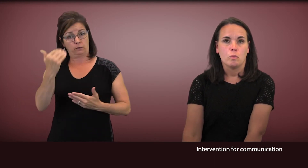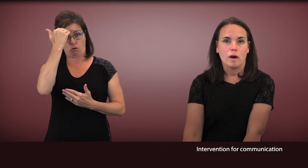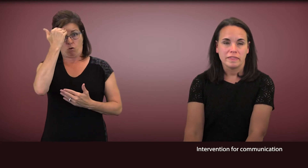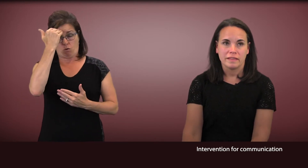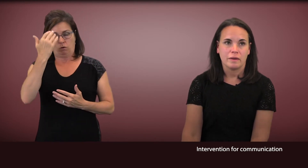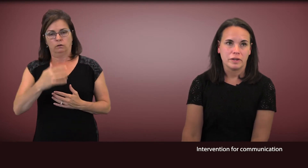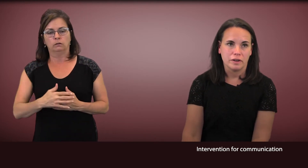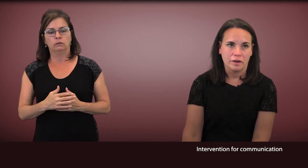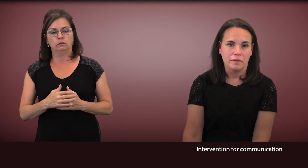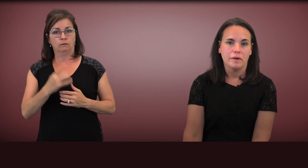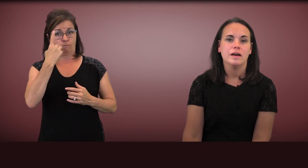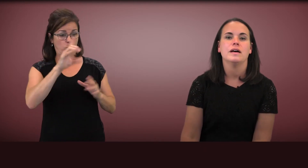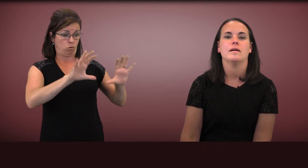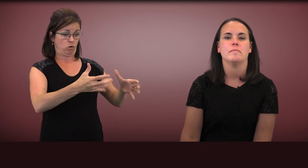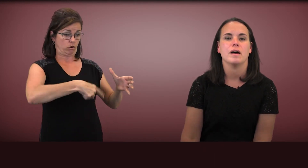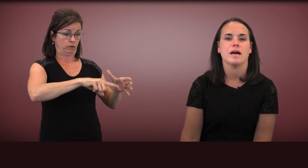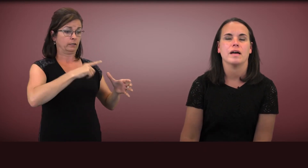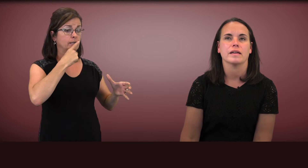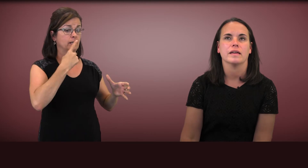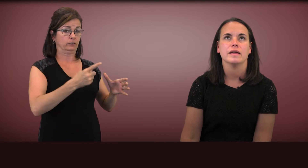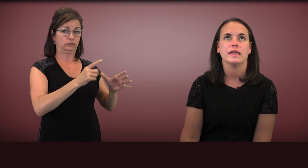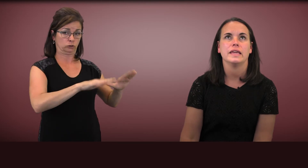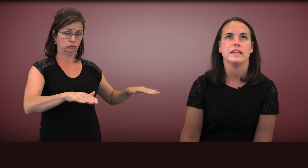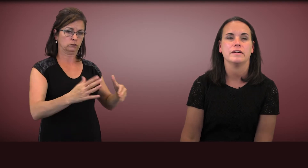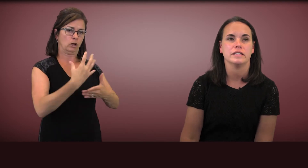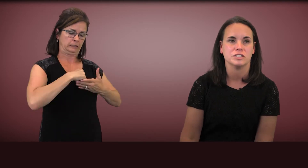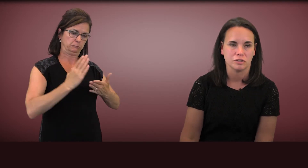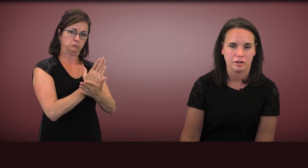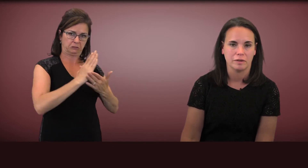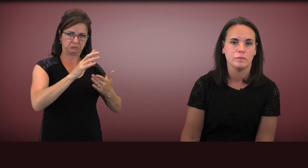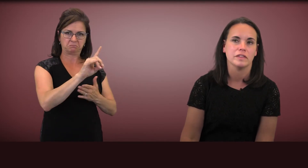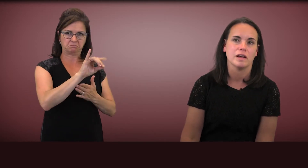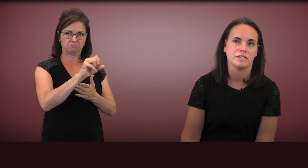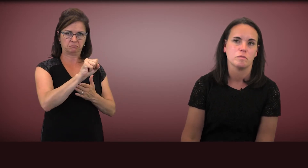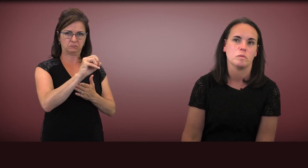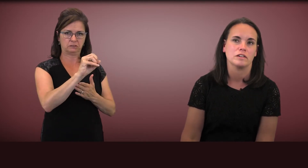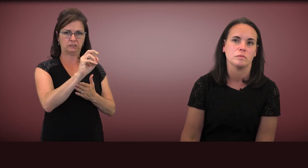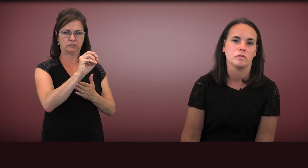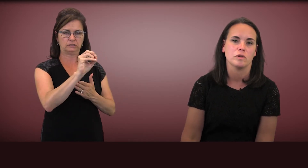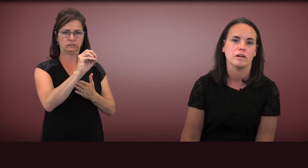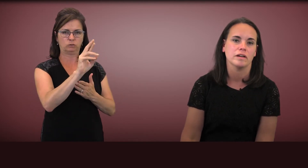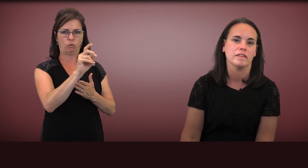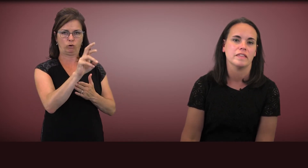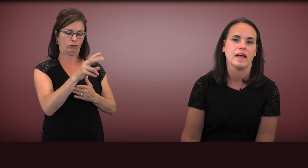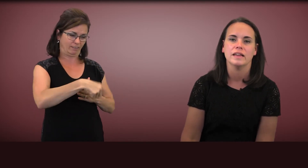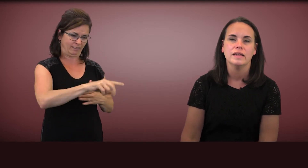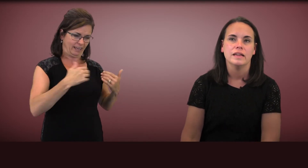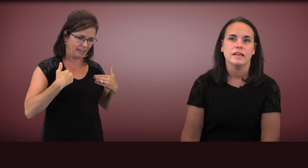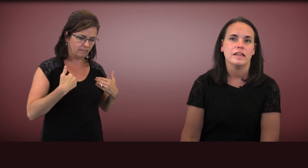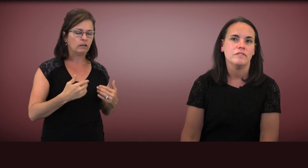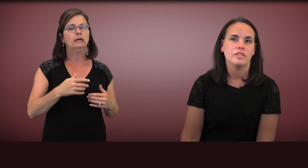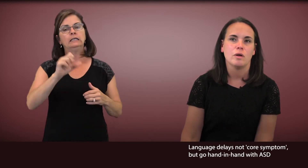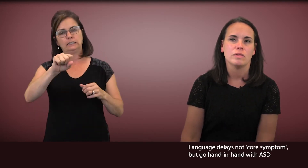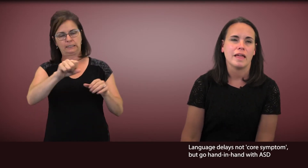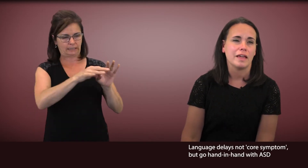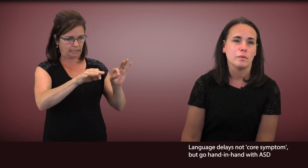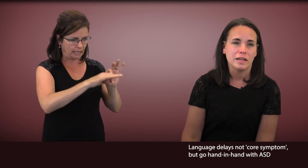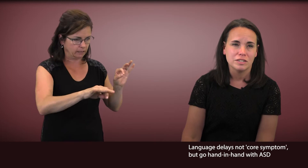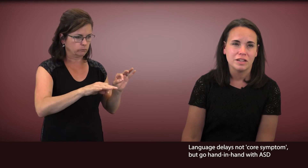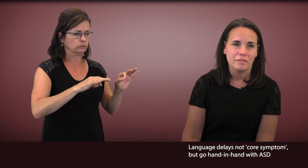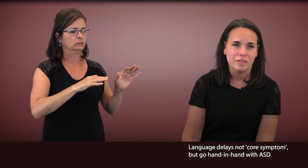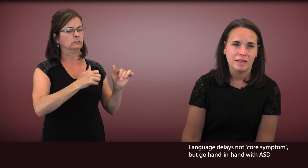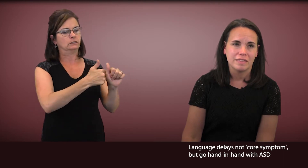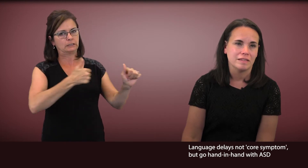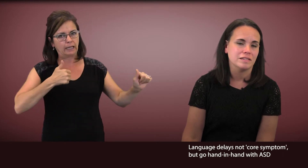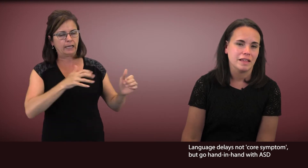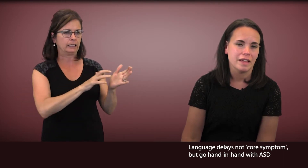So one thing that we know among hearing children with an autism spectrum disorder is that even though